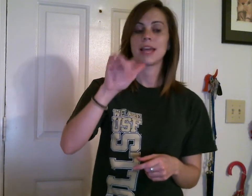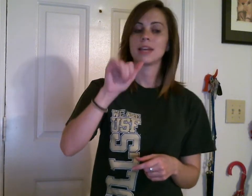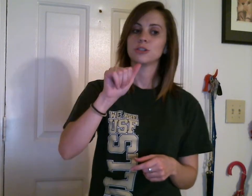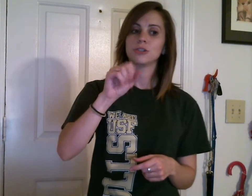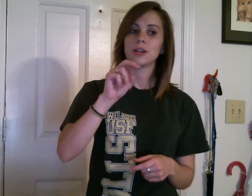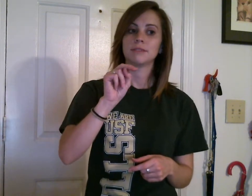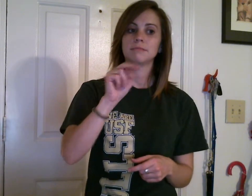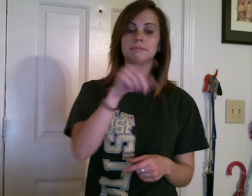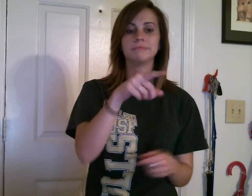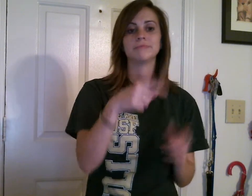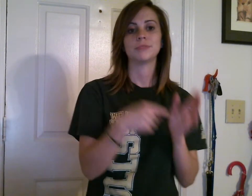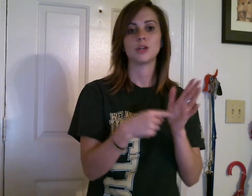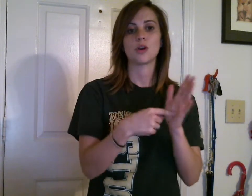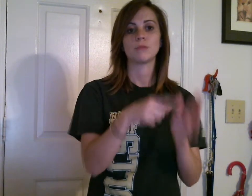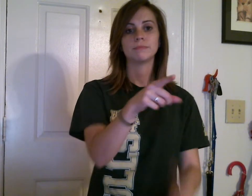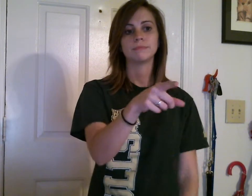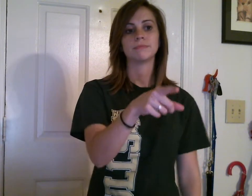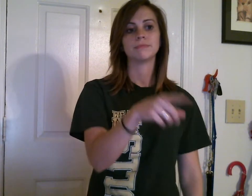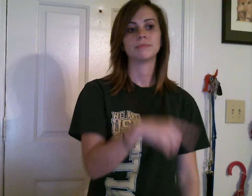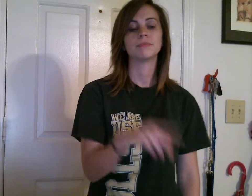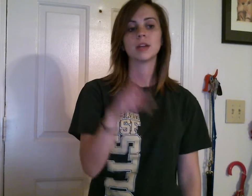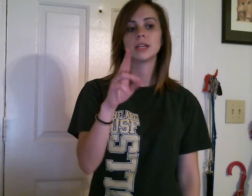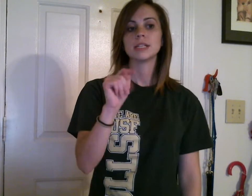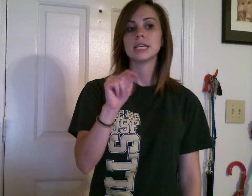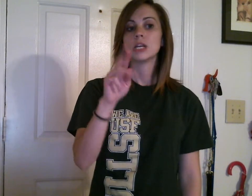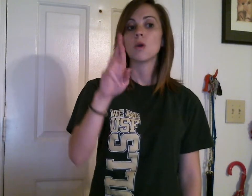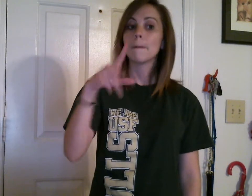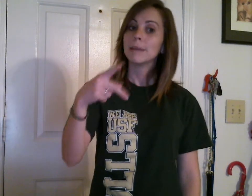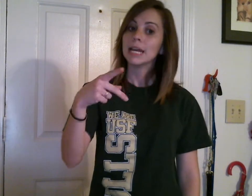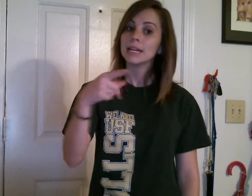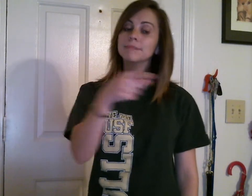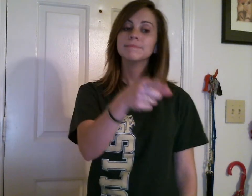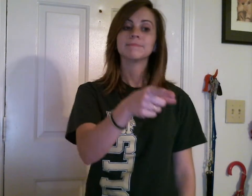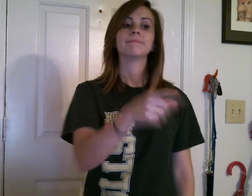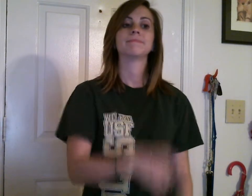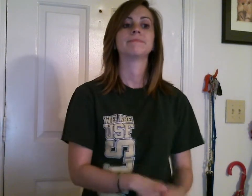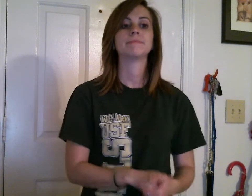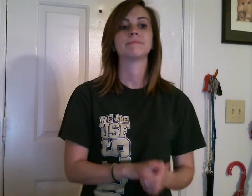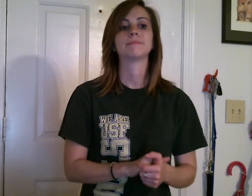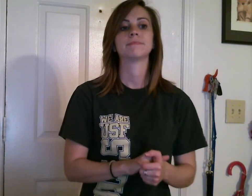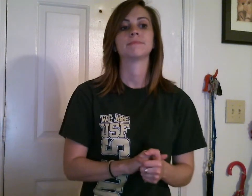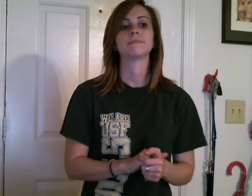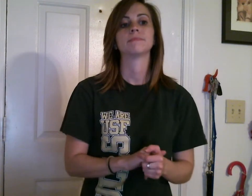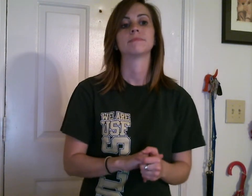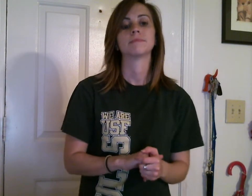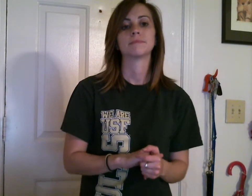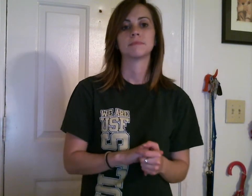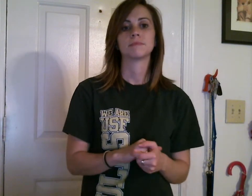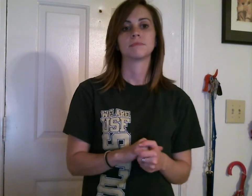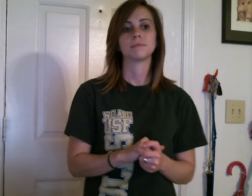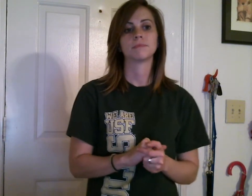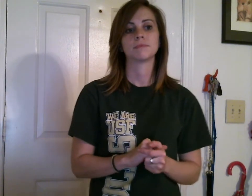radiation. TURP, T-U-R-P, stands for transurethral resection of the prostate. It's a type of